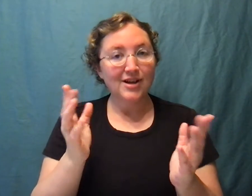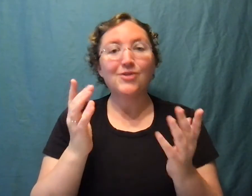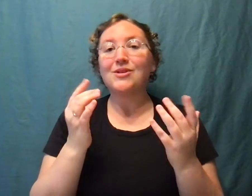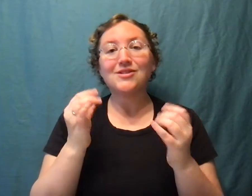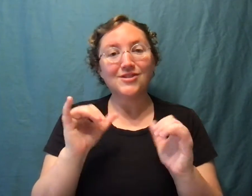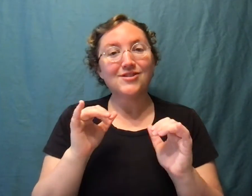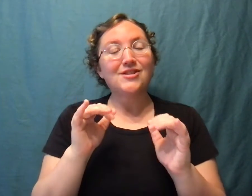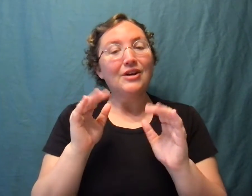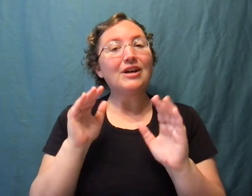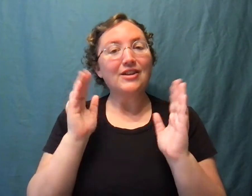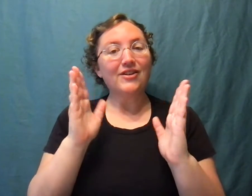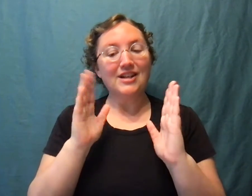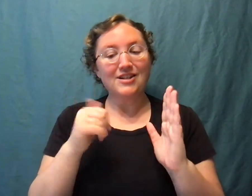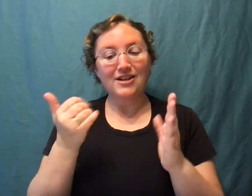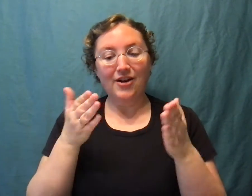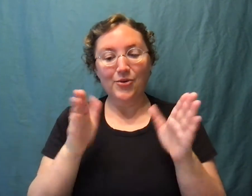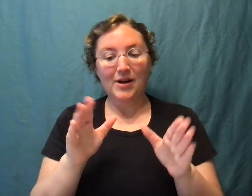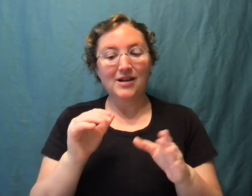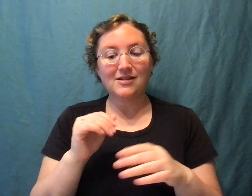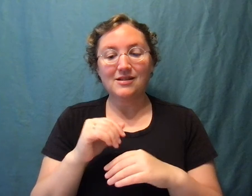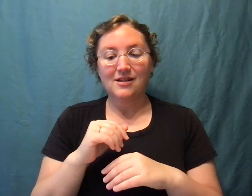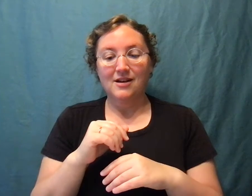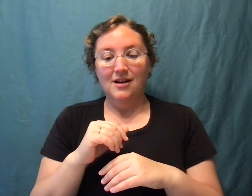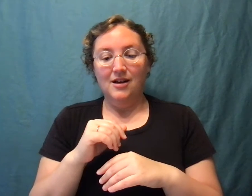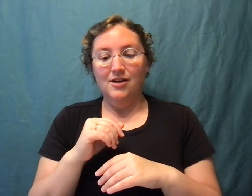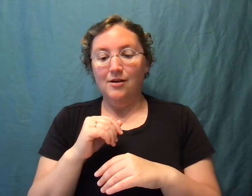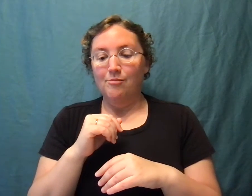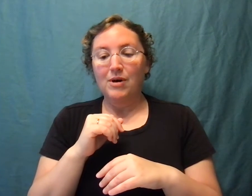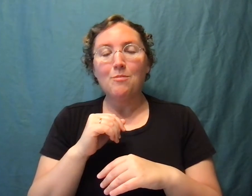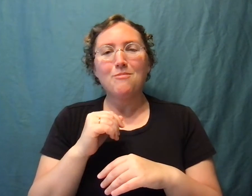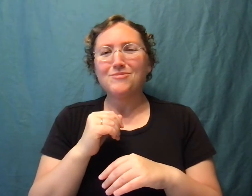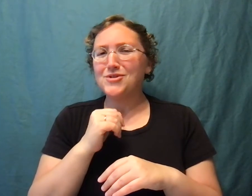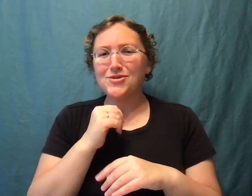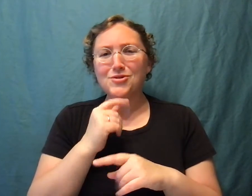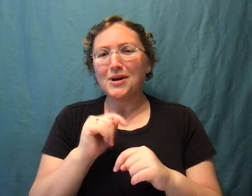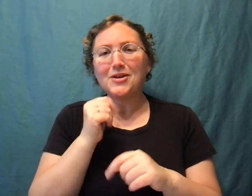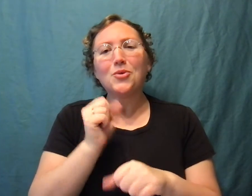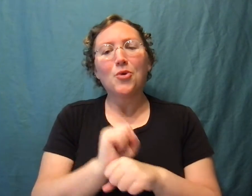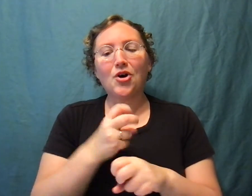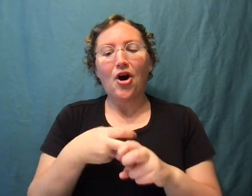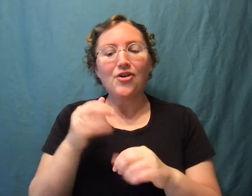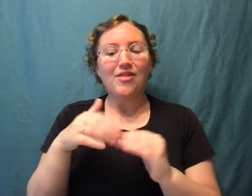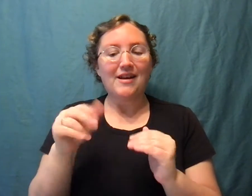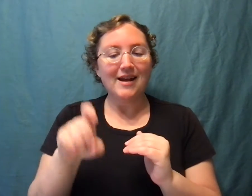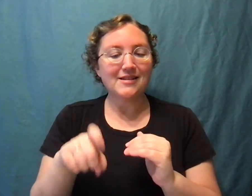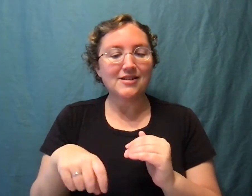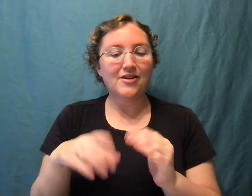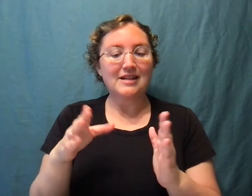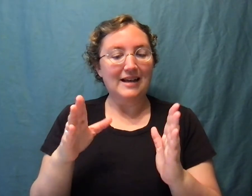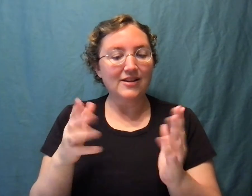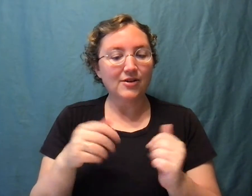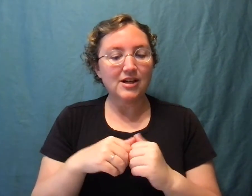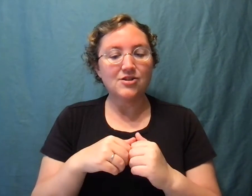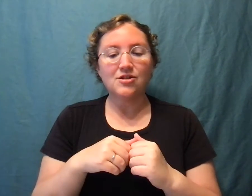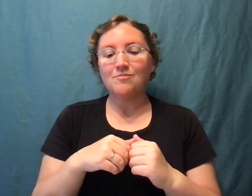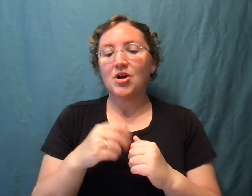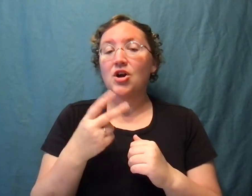can still get their attention in other ways, but try not to work harder than necessary to get their attention.